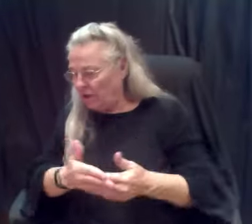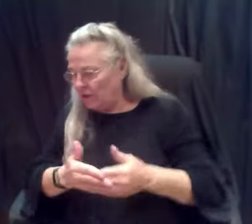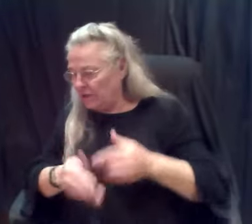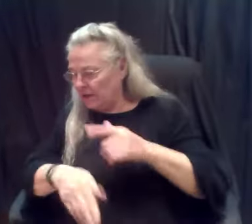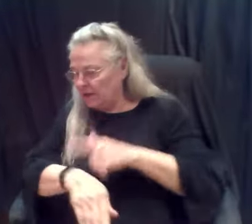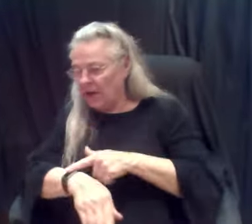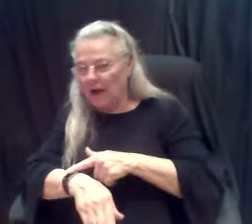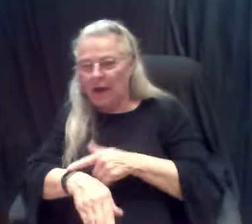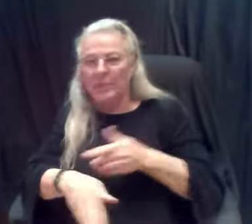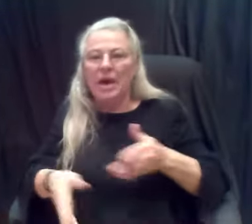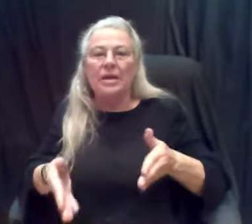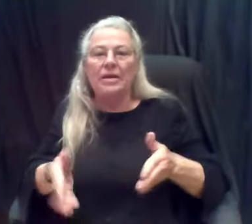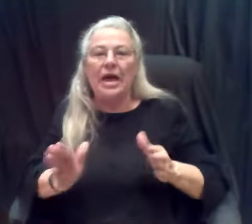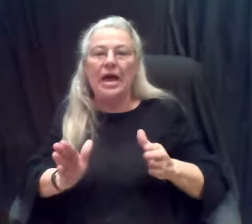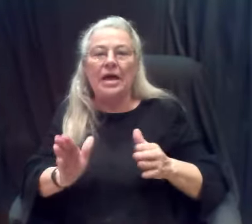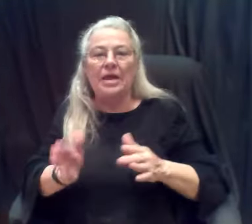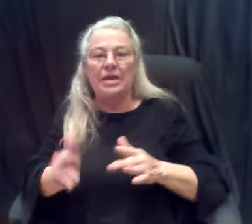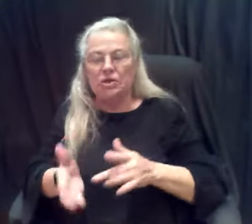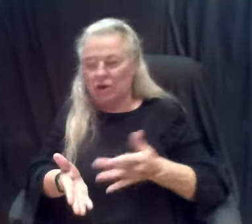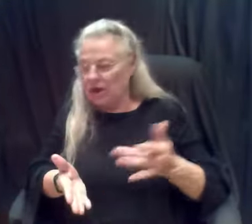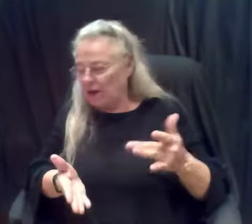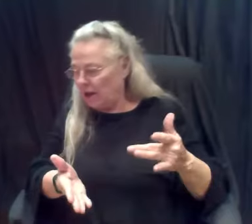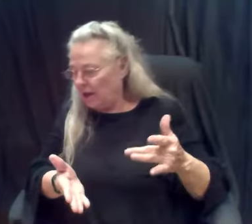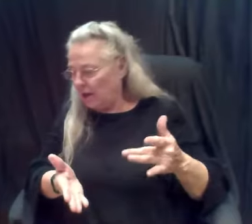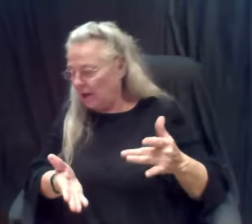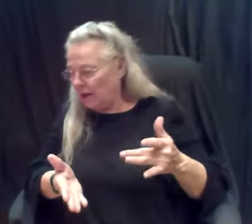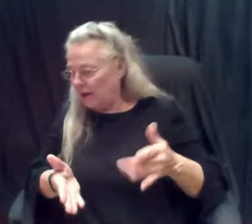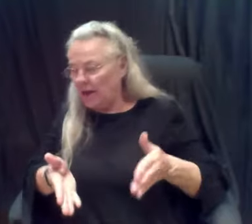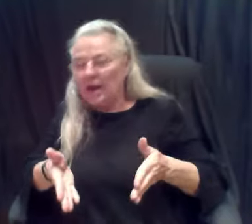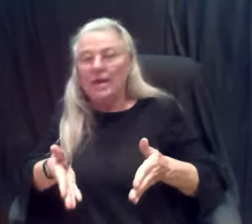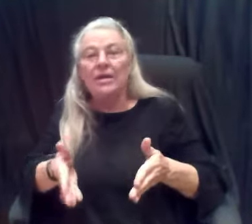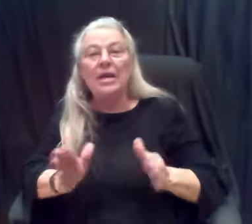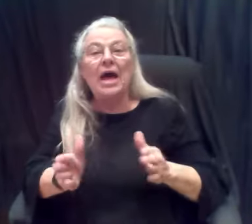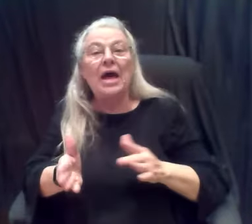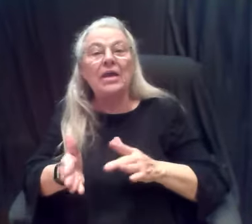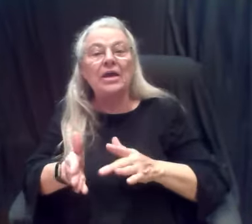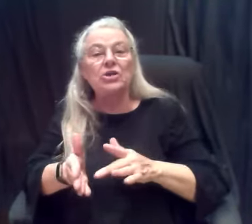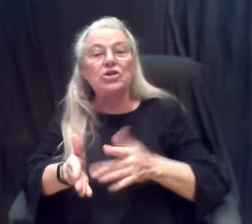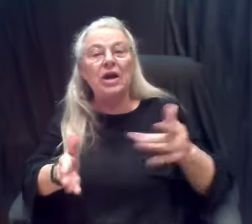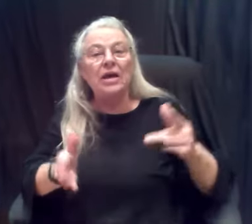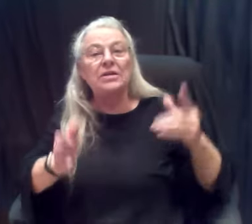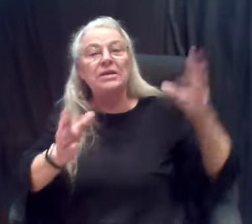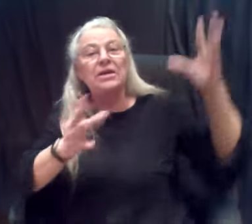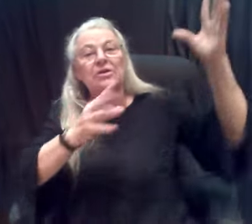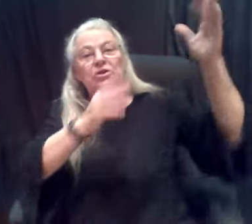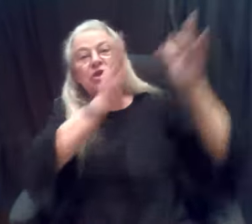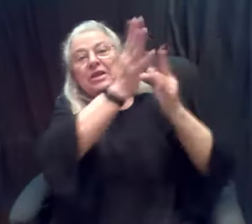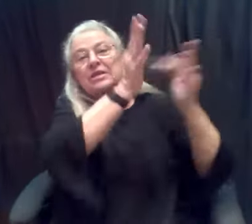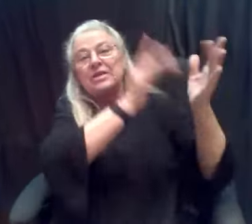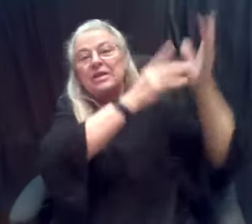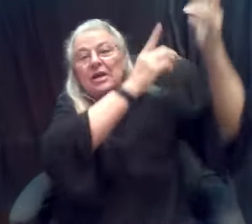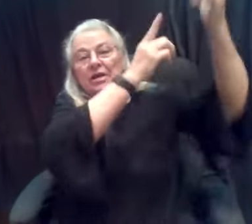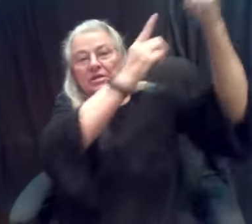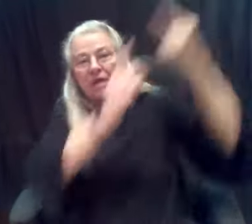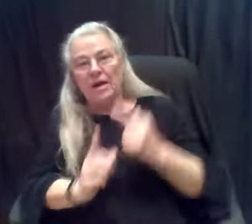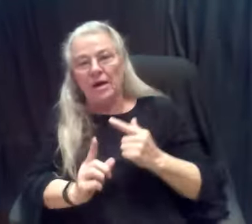the time, let it shine. Let it shine till Jesus